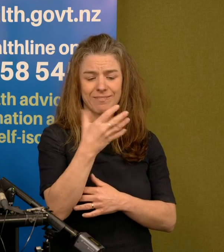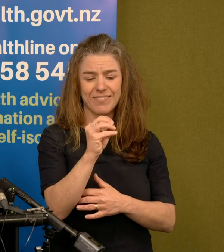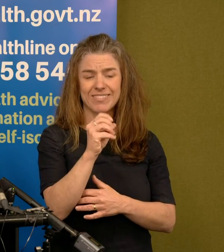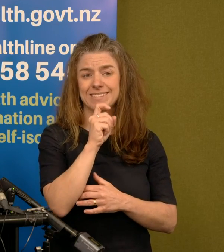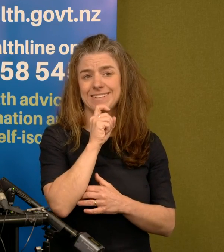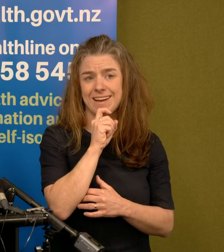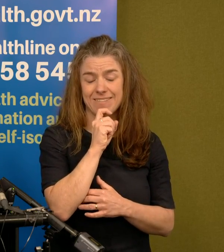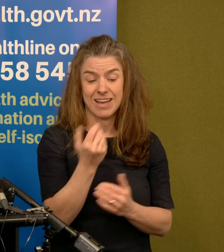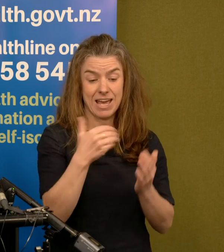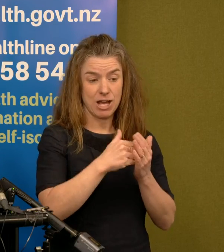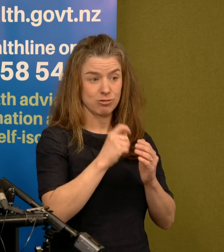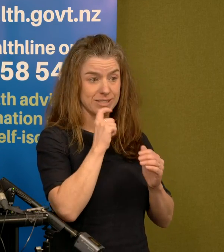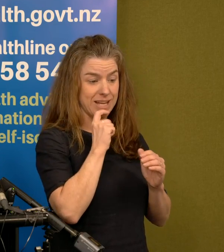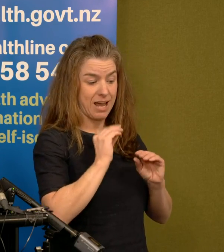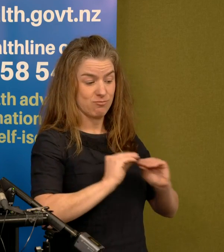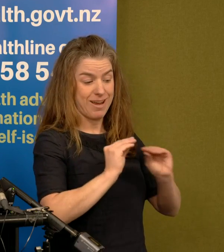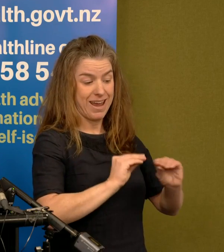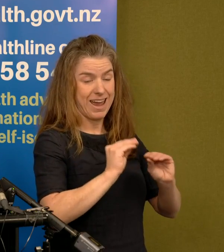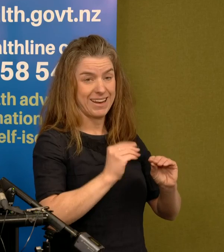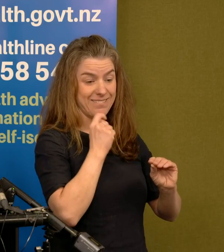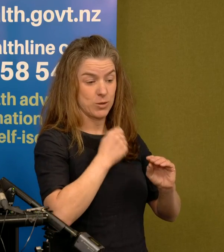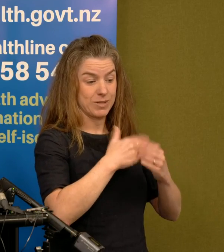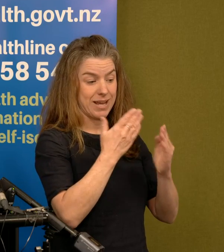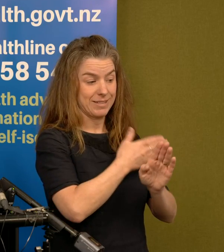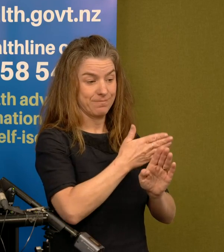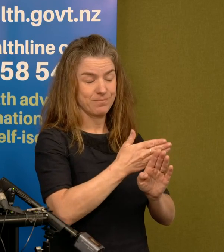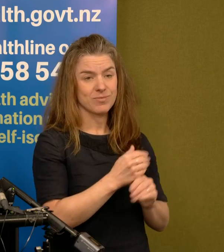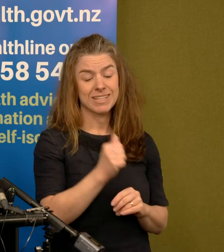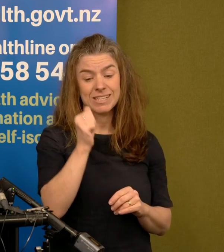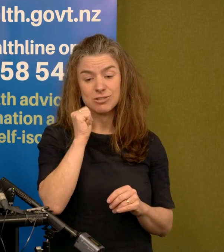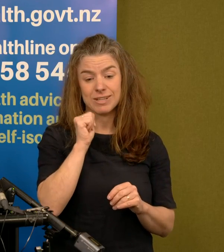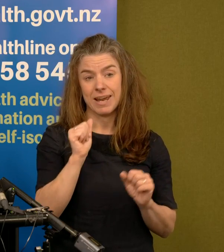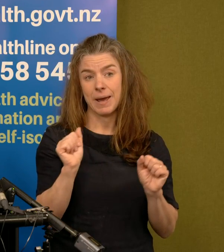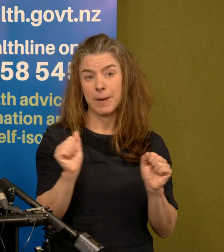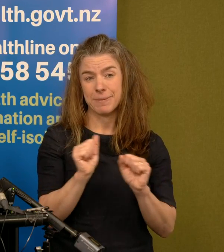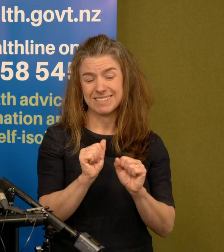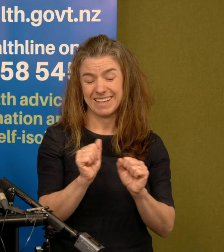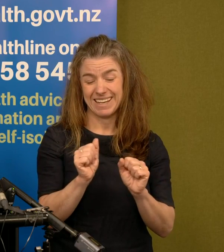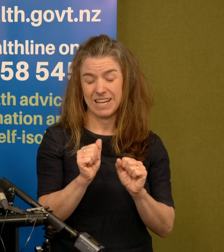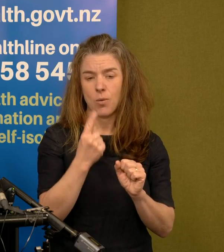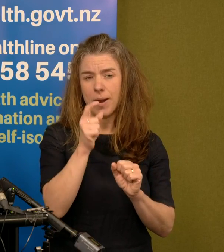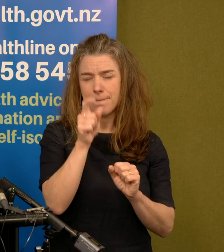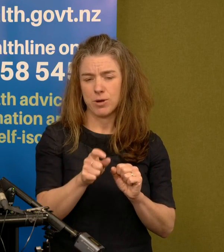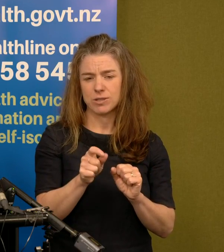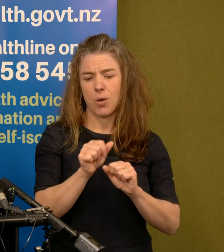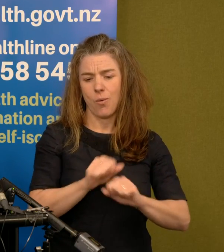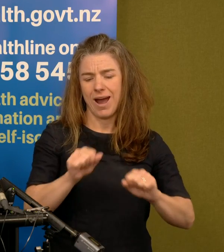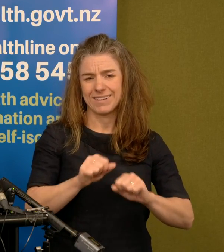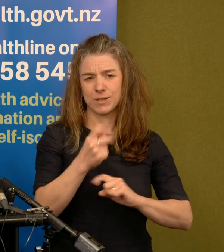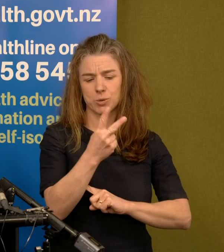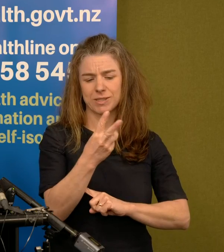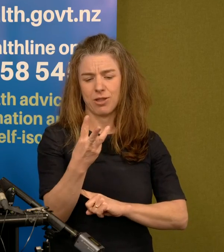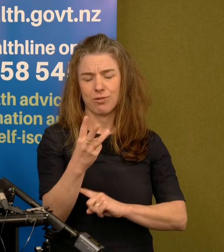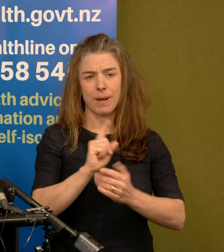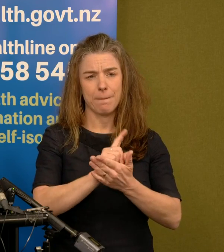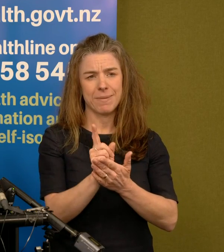the last few days to cope. Their busiest point yesterday, someone had to wait for 23 minutes, and they are pulling in additional staff and can